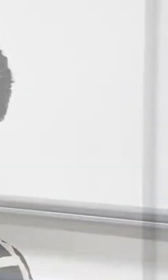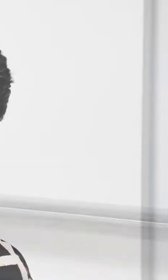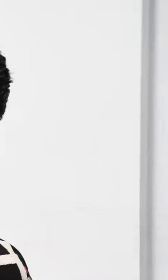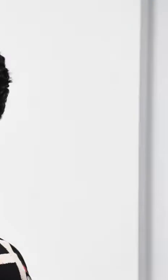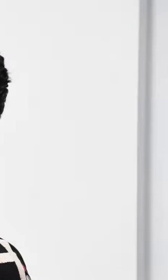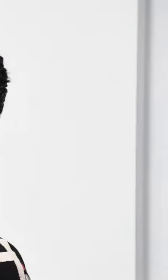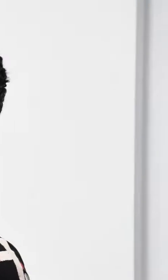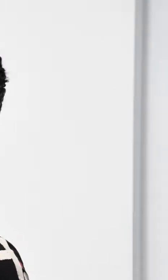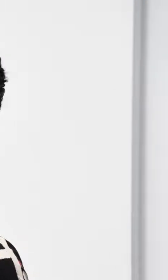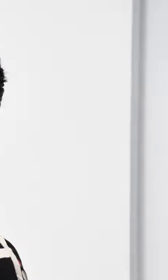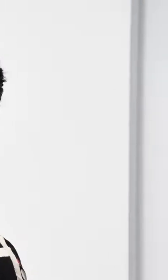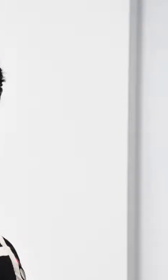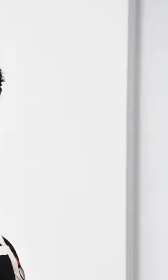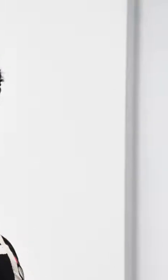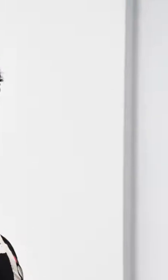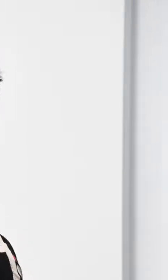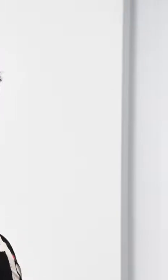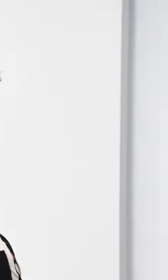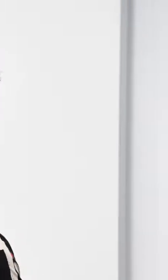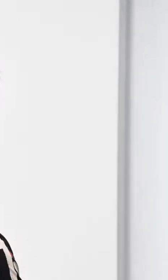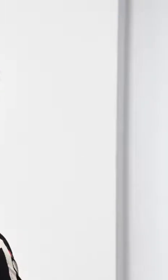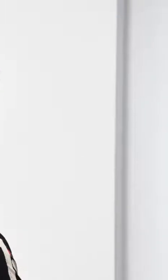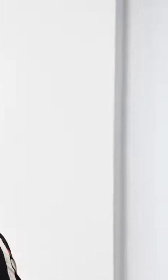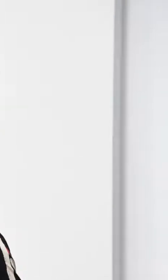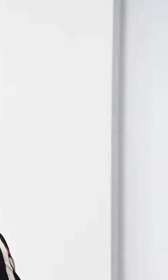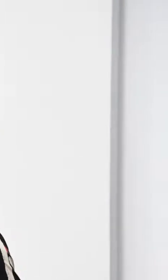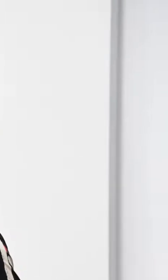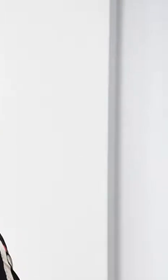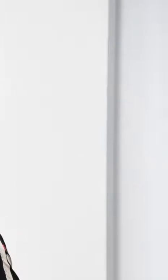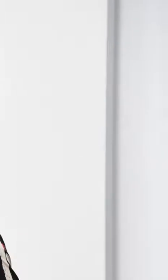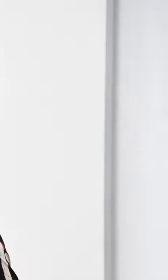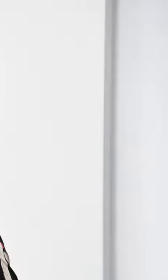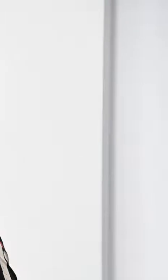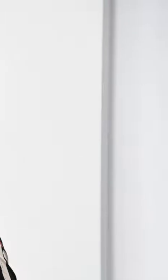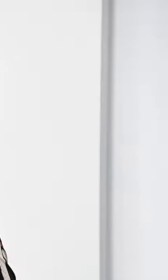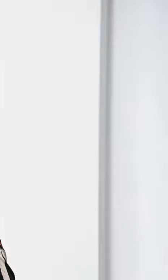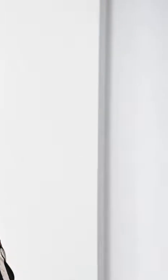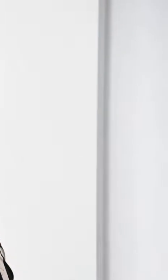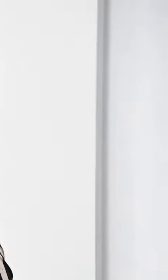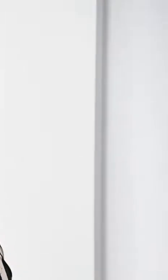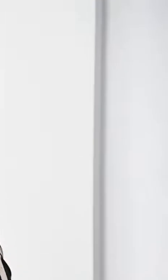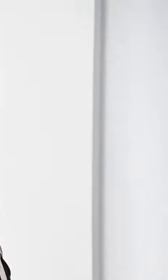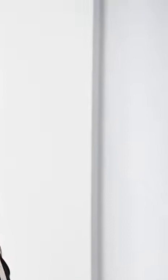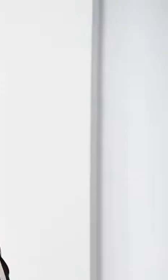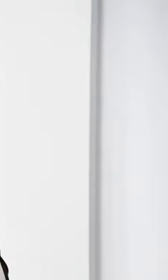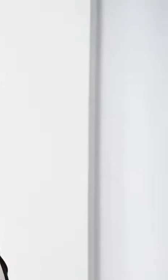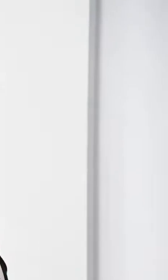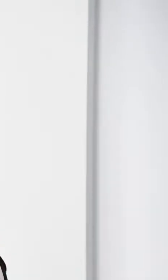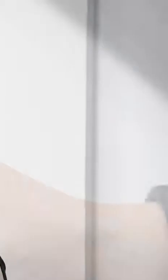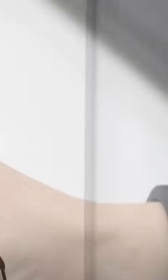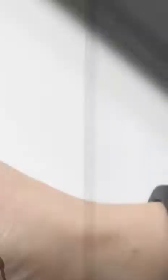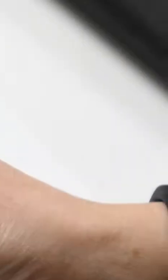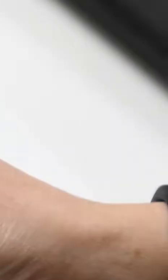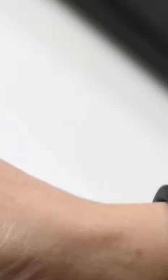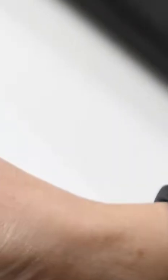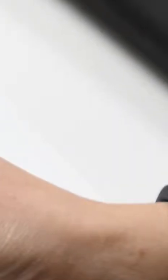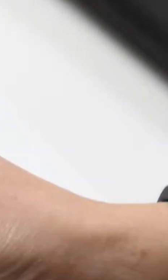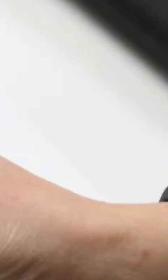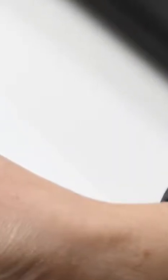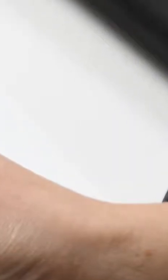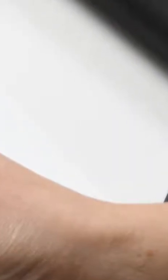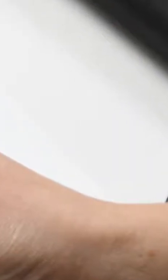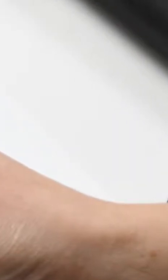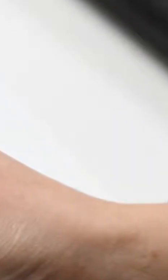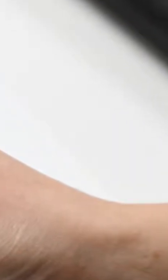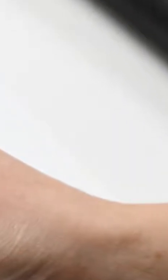Lonnie Robbins, working with me on this. Today we are announcing that any county employee who wants to be trained in the use of this life-saving